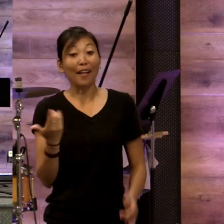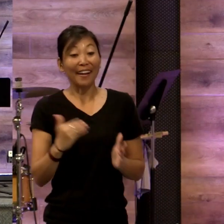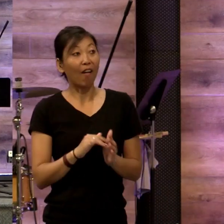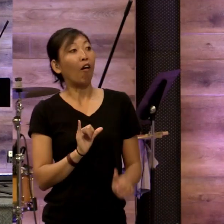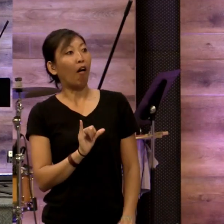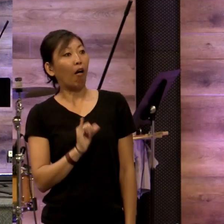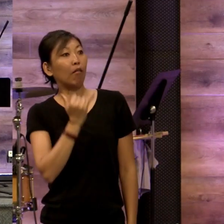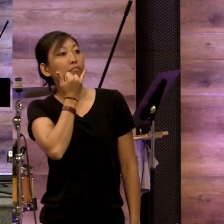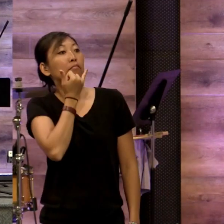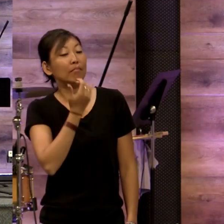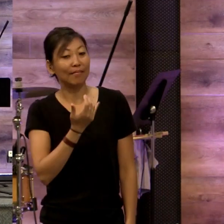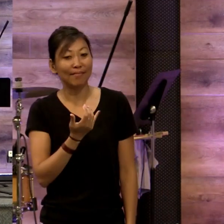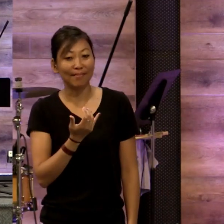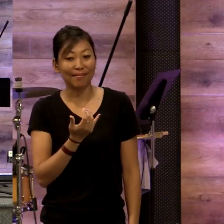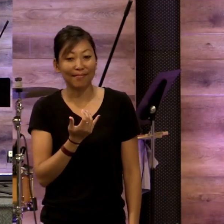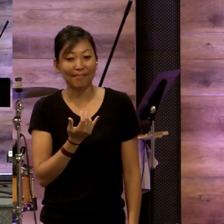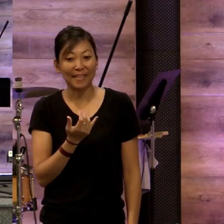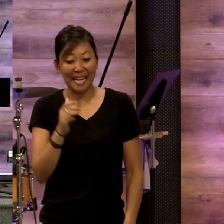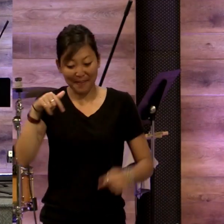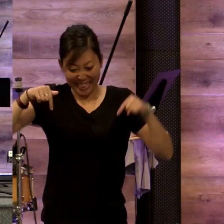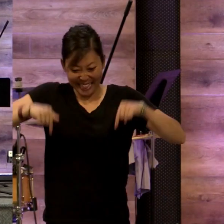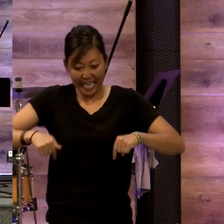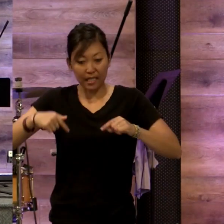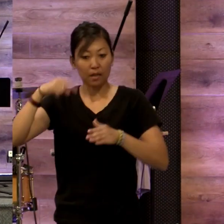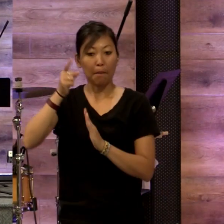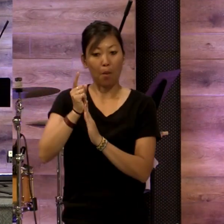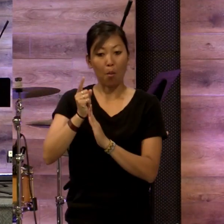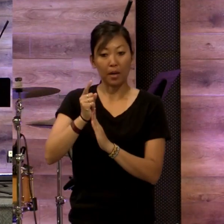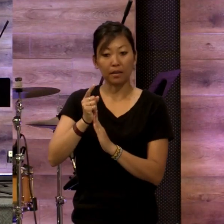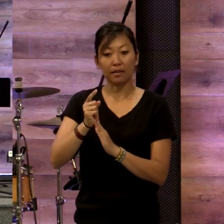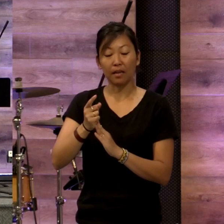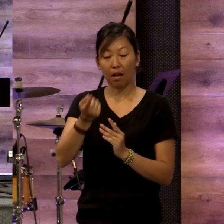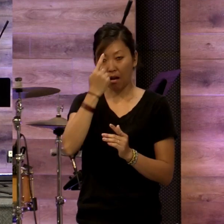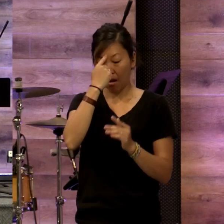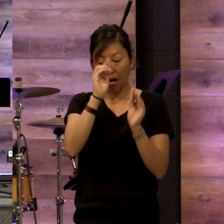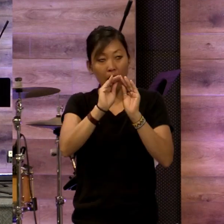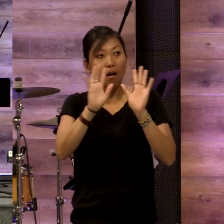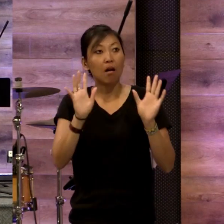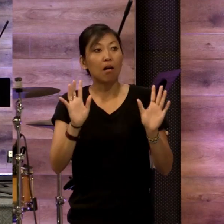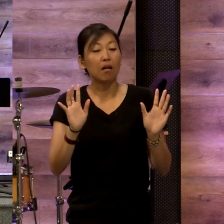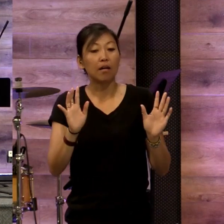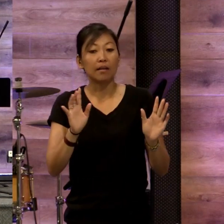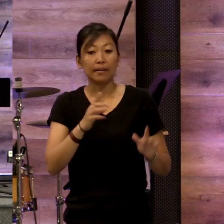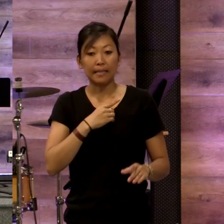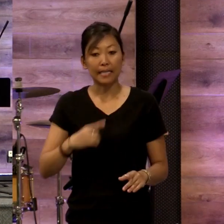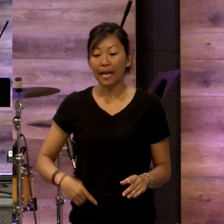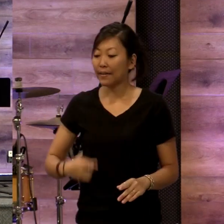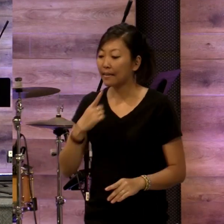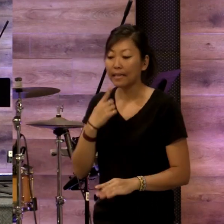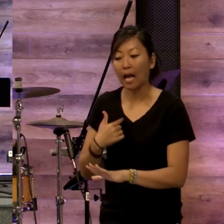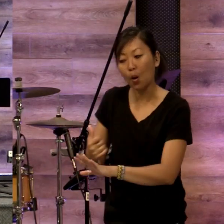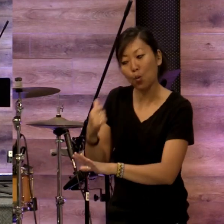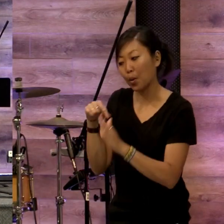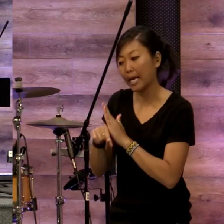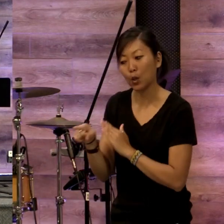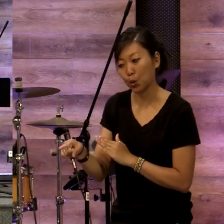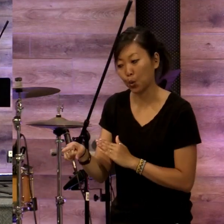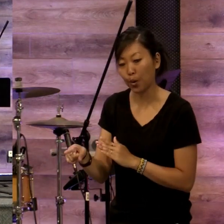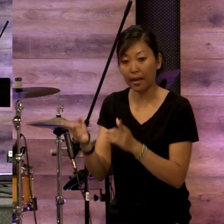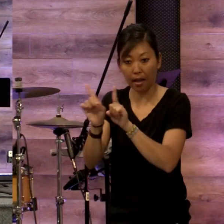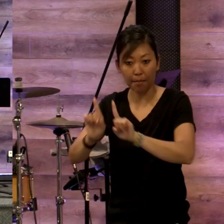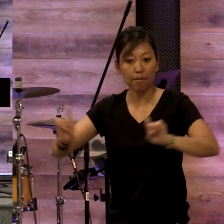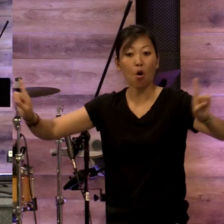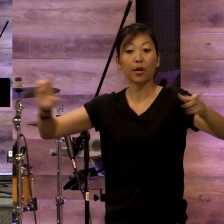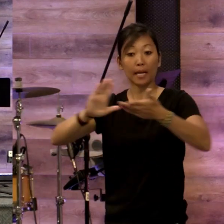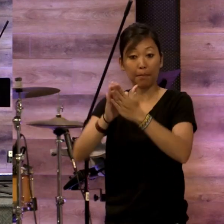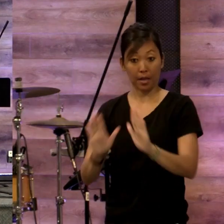And yet in this moment, he sees clearly. And David says, yeah, I'm not going to do that. And they depart in peace. Now notice,